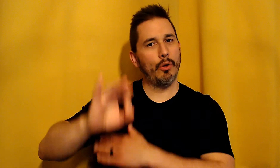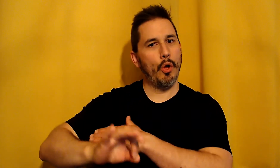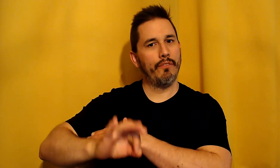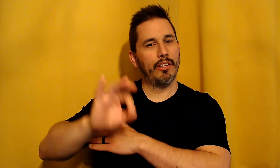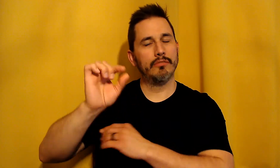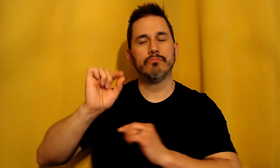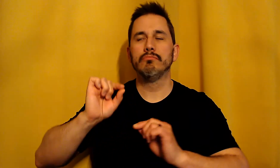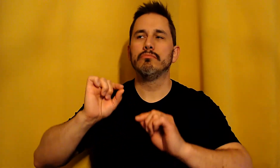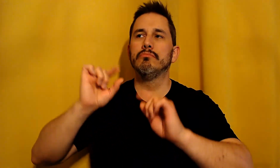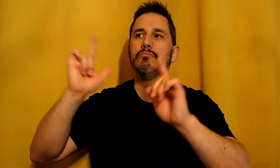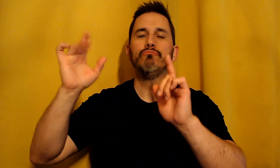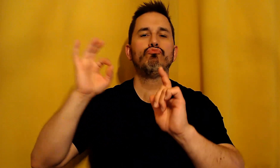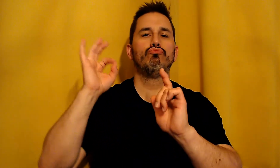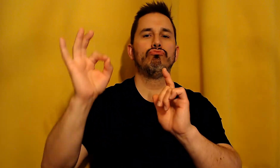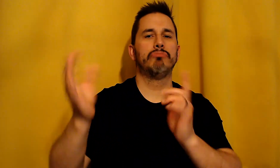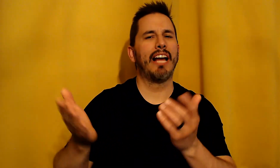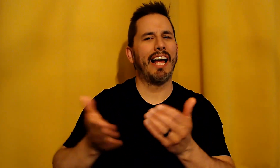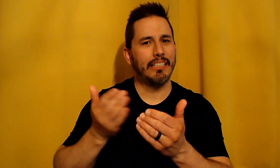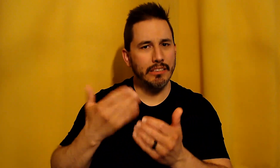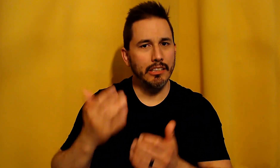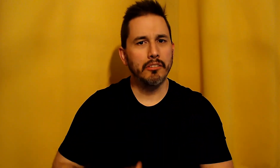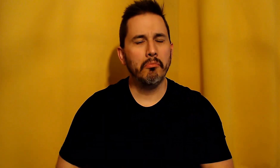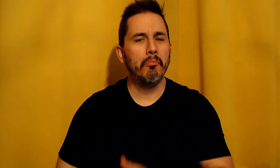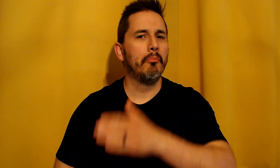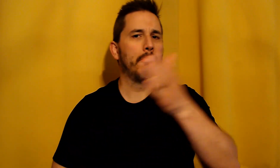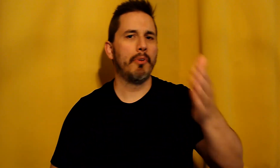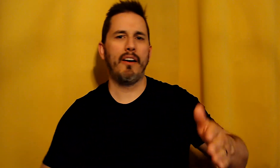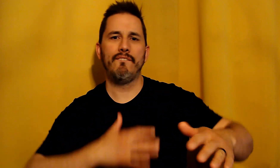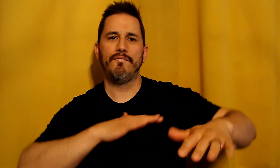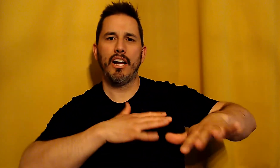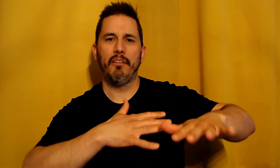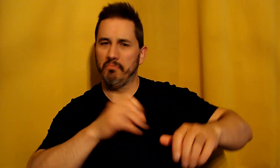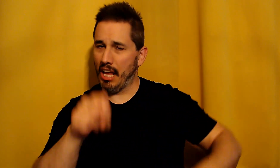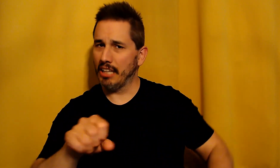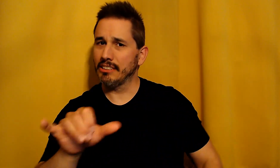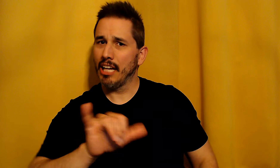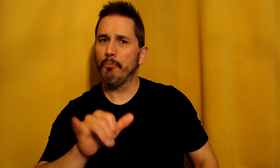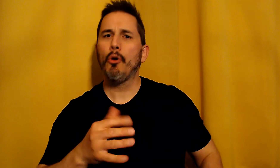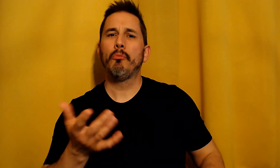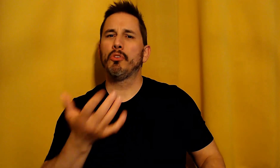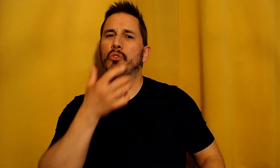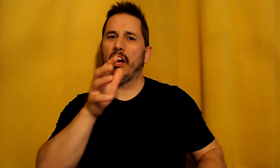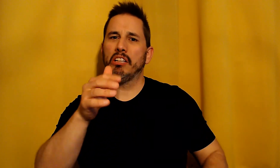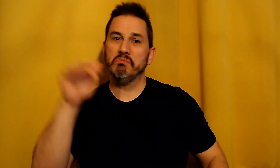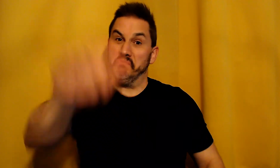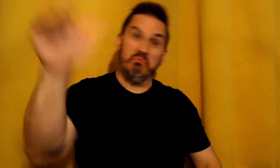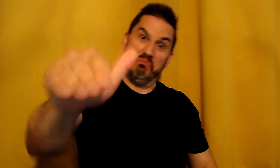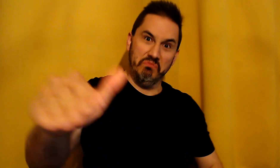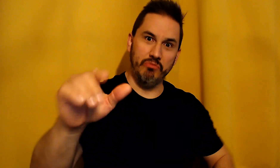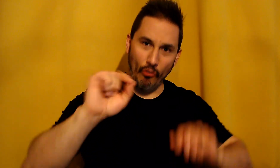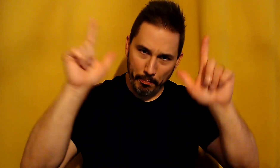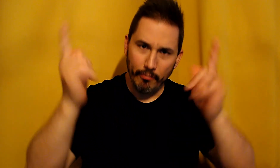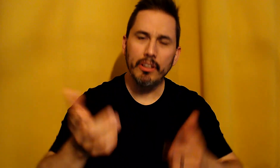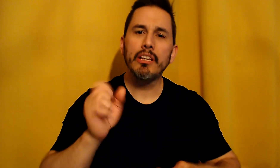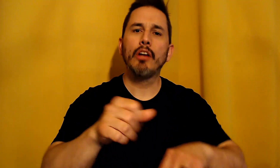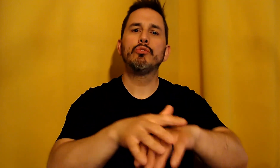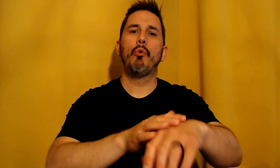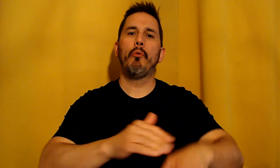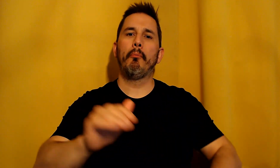maybe 10 minutes or so. Similar parallel to like the sun rising and waking you up by natural light. And you could do the same kind of thing